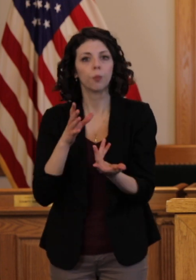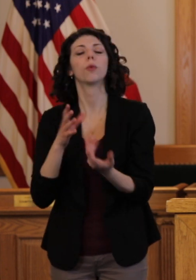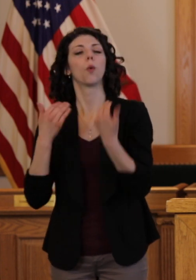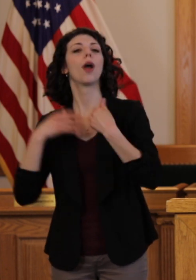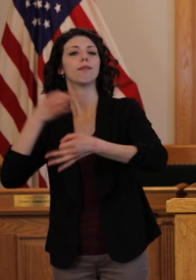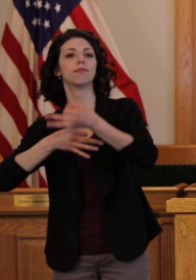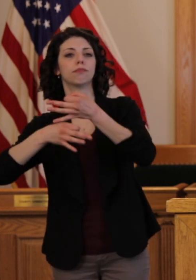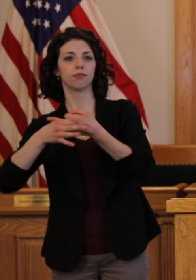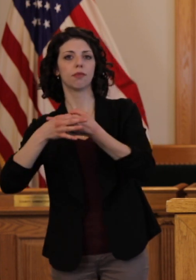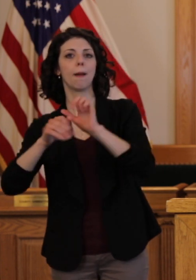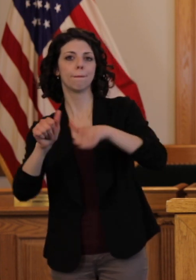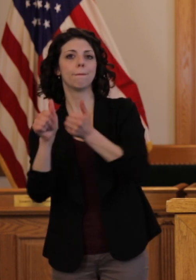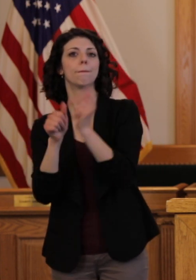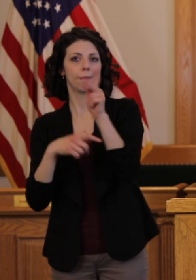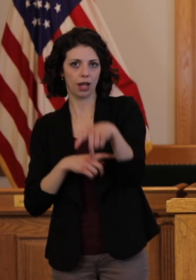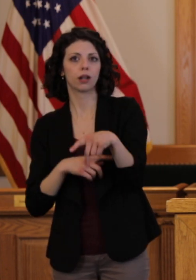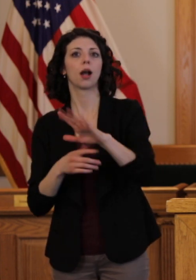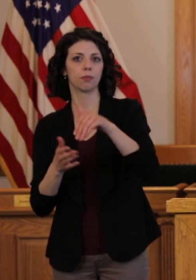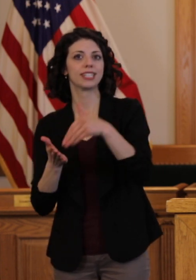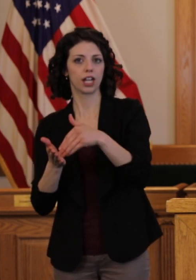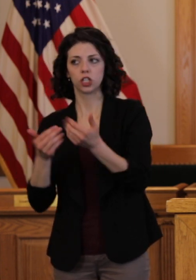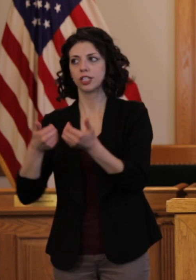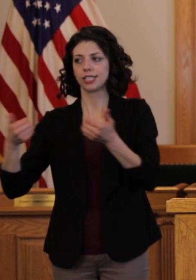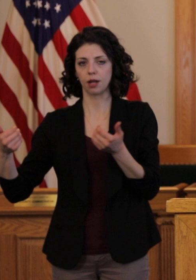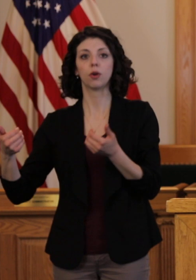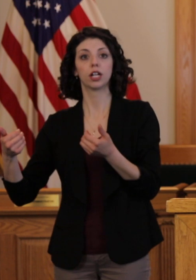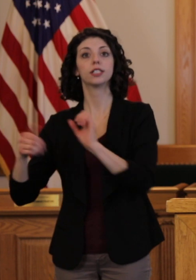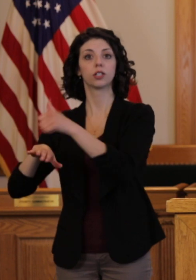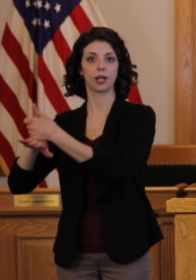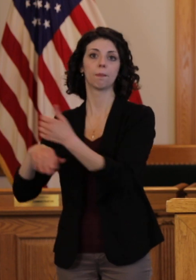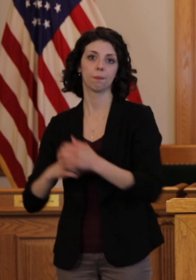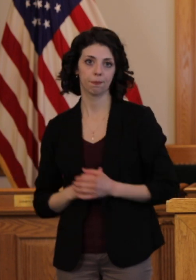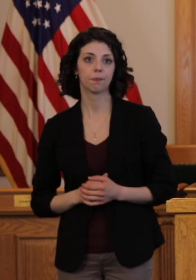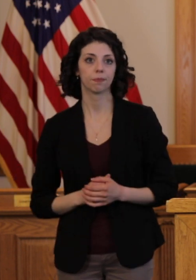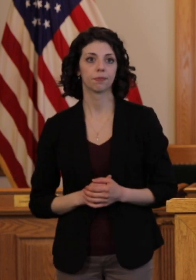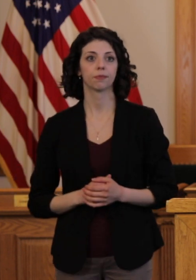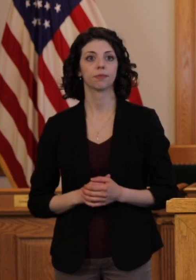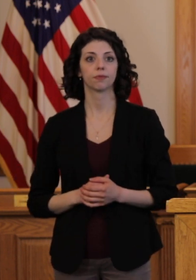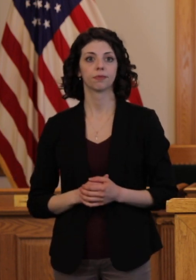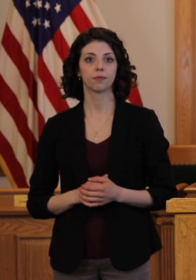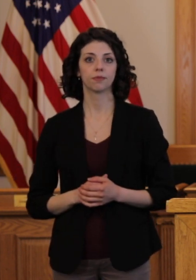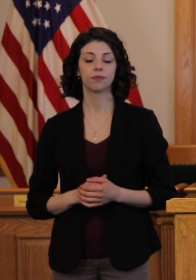telecommunicators, and we've activated our 911 backup center to separate telecommunicators. The